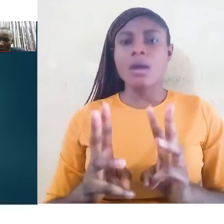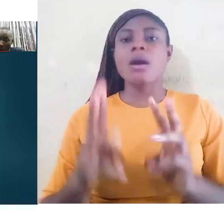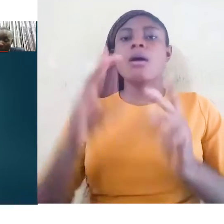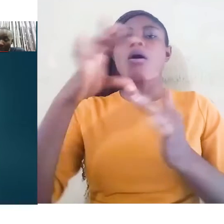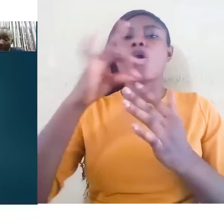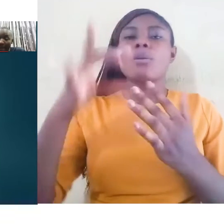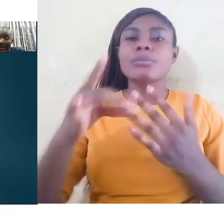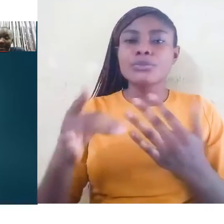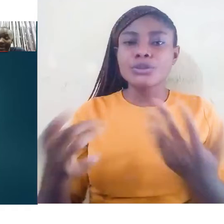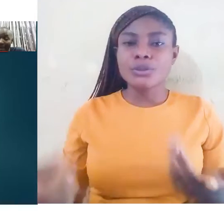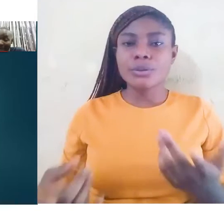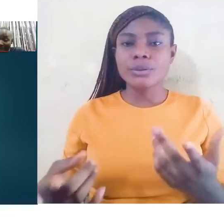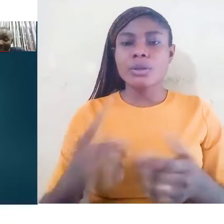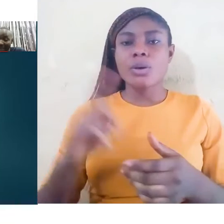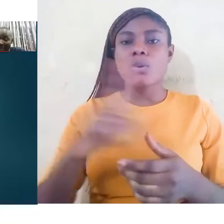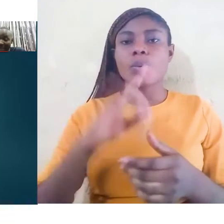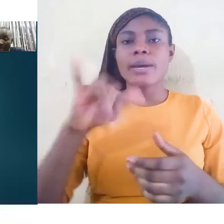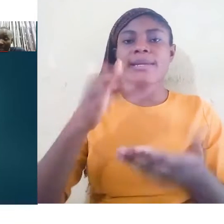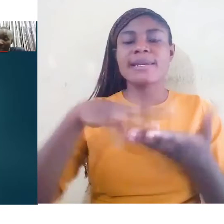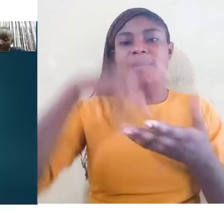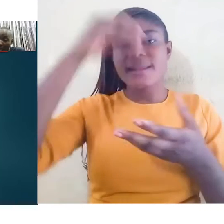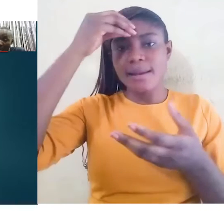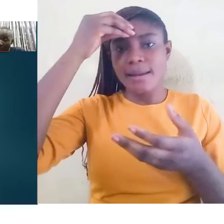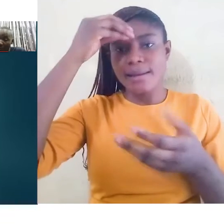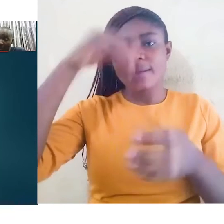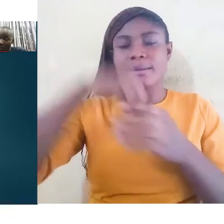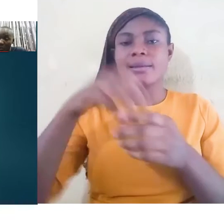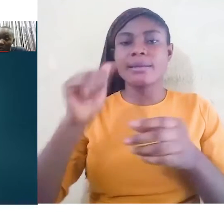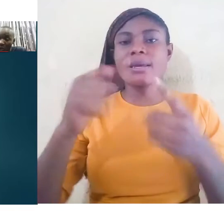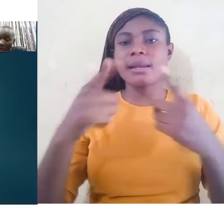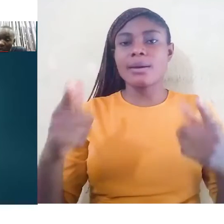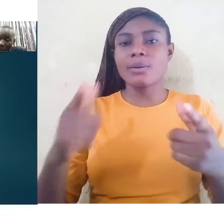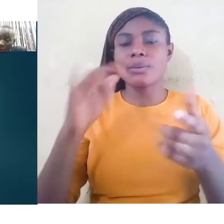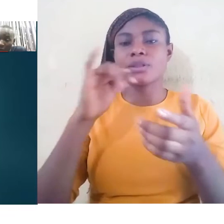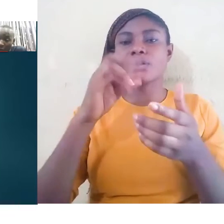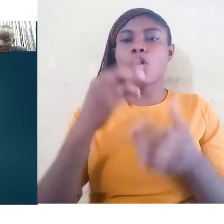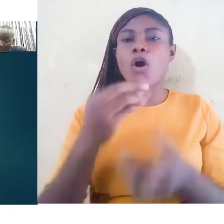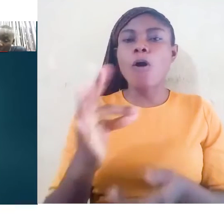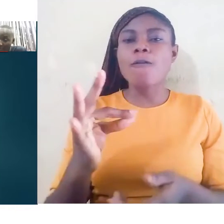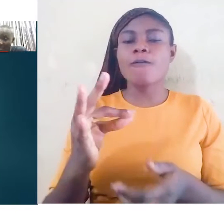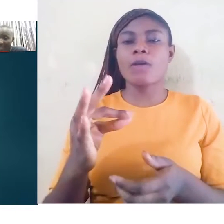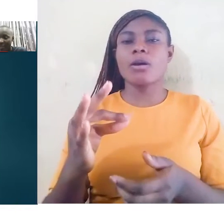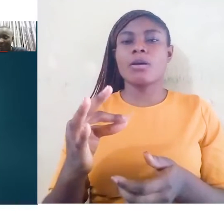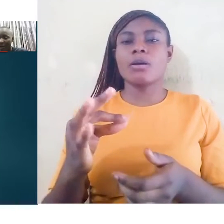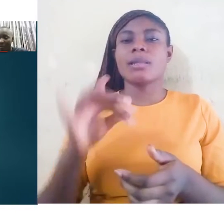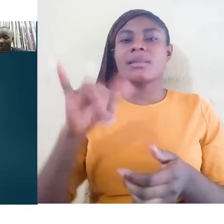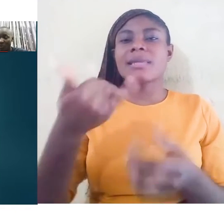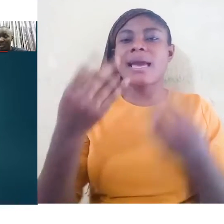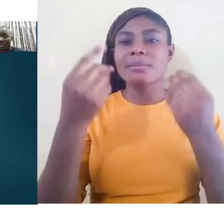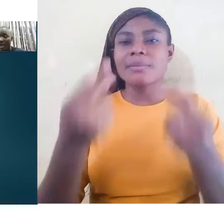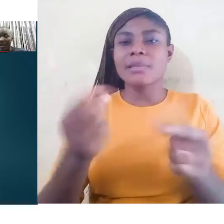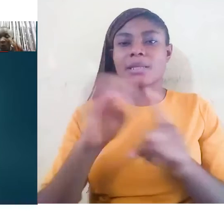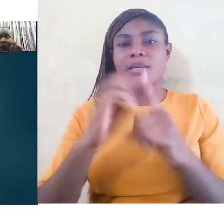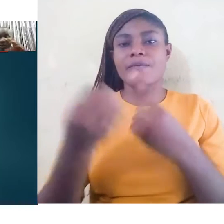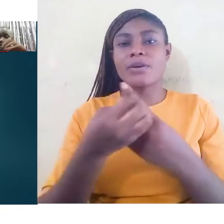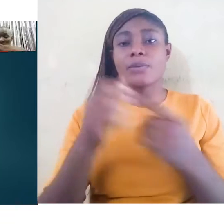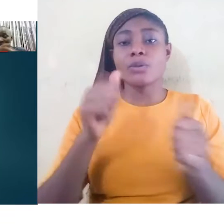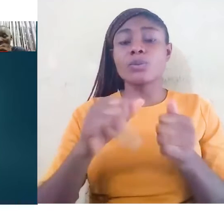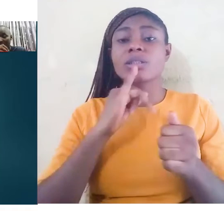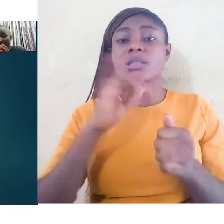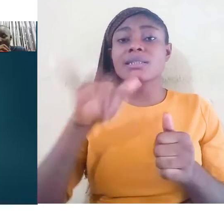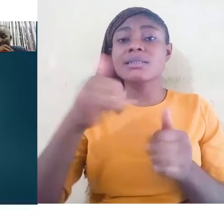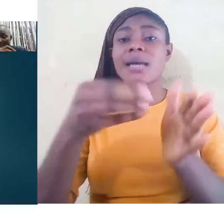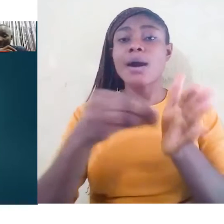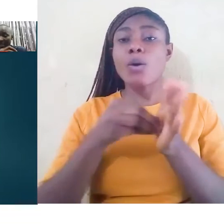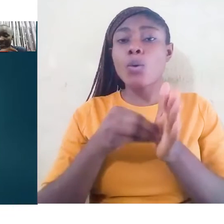option where they learn in the language of their immediate environment, which is their own